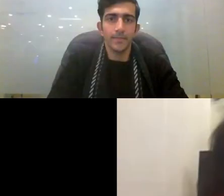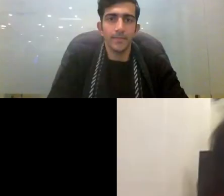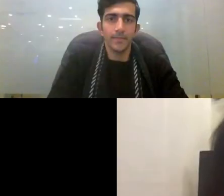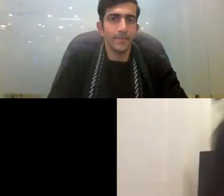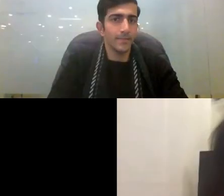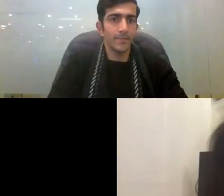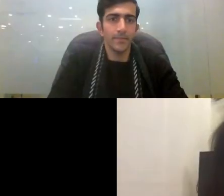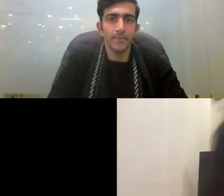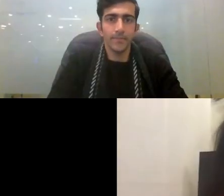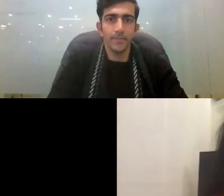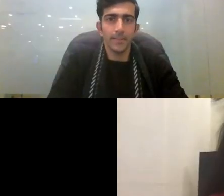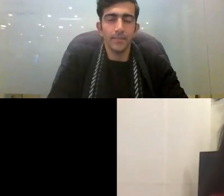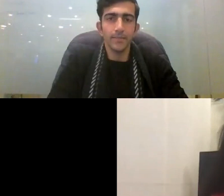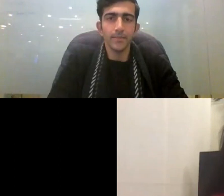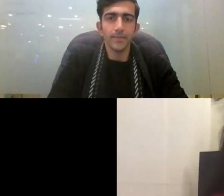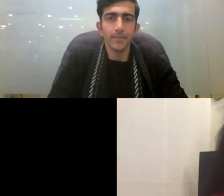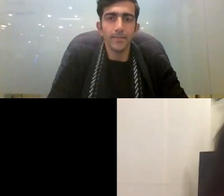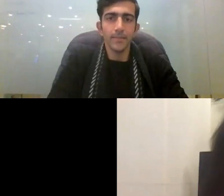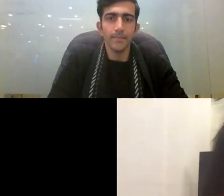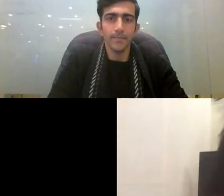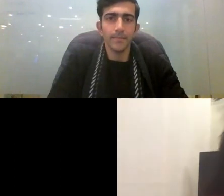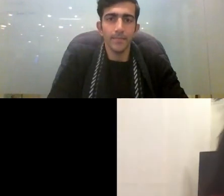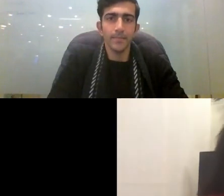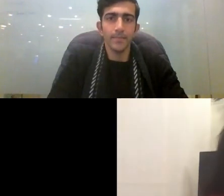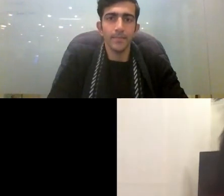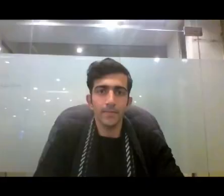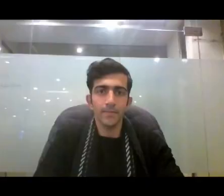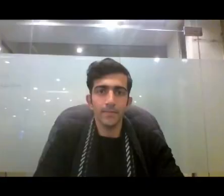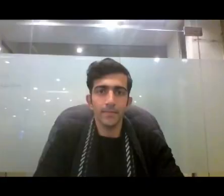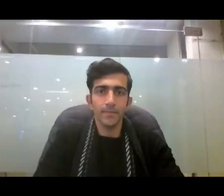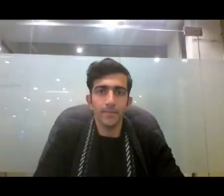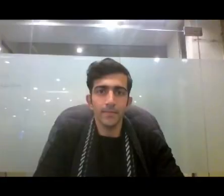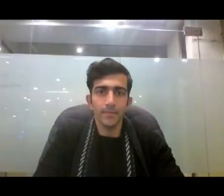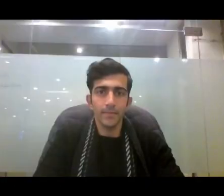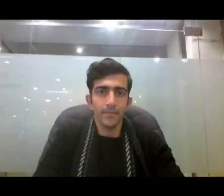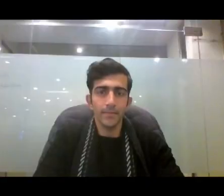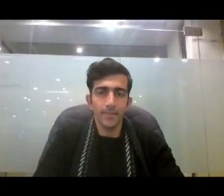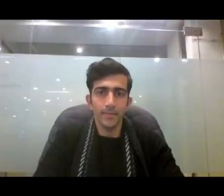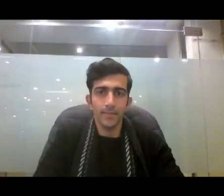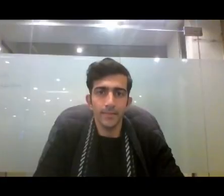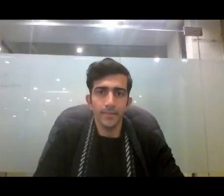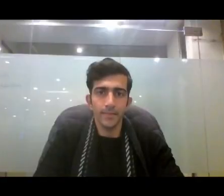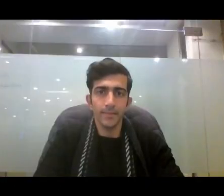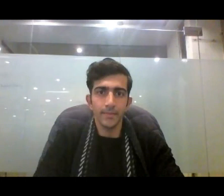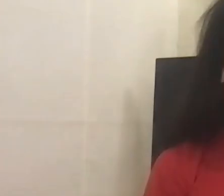out his Instagram page. There's some great content on it. Yes, thank Um, you.